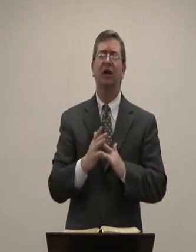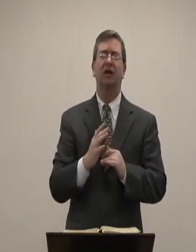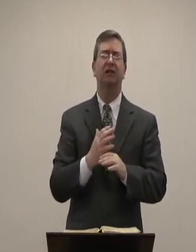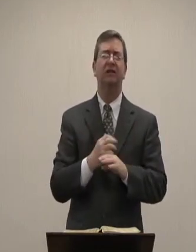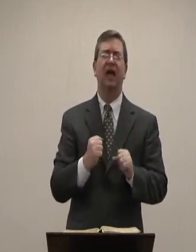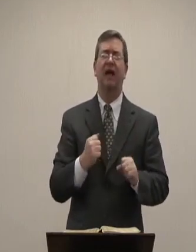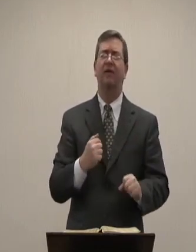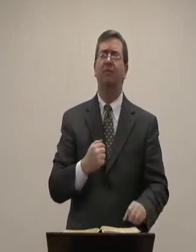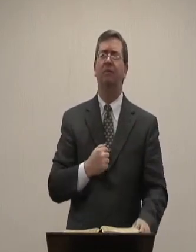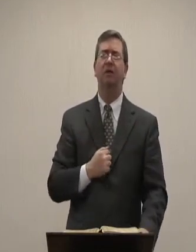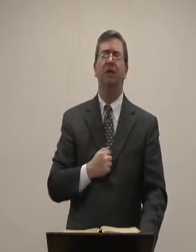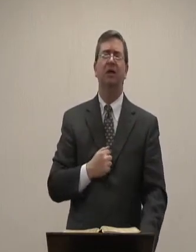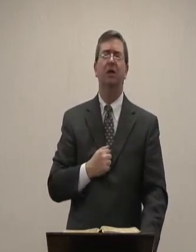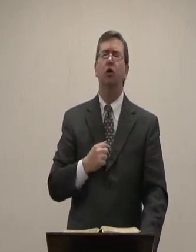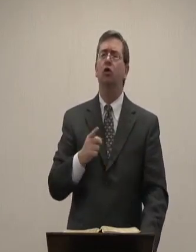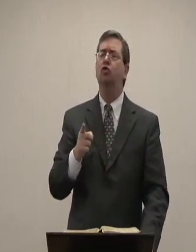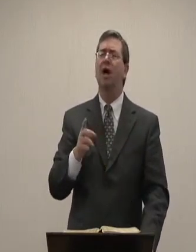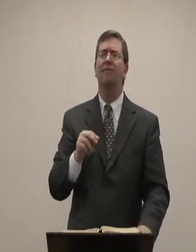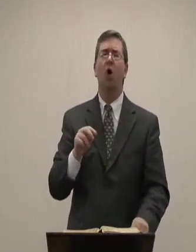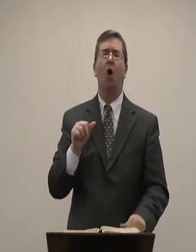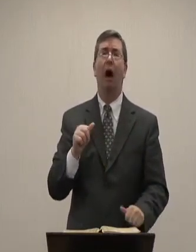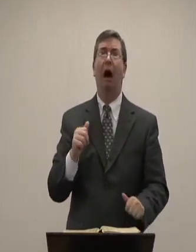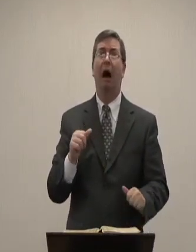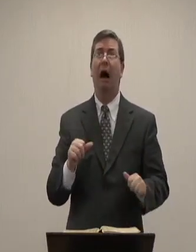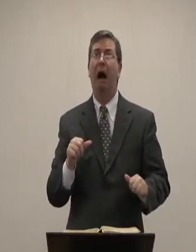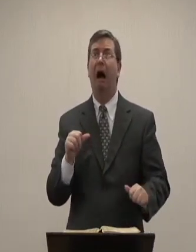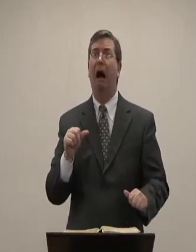Amen? And I thank God that he saved me.